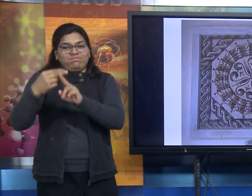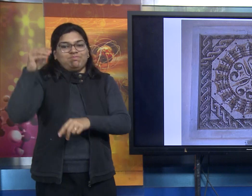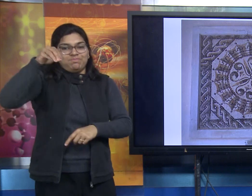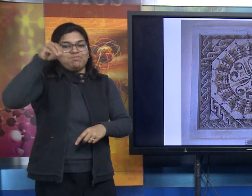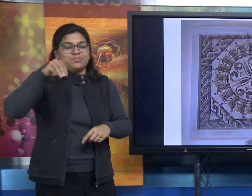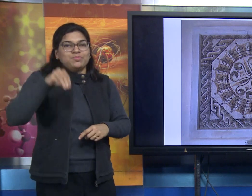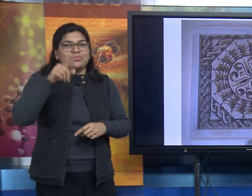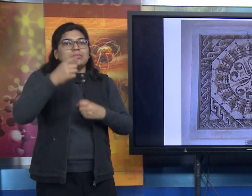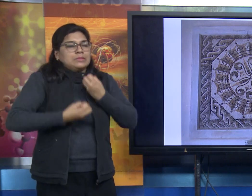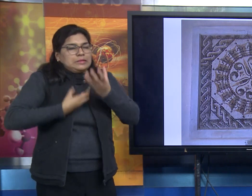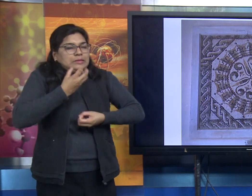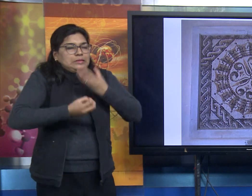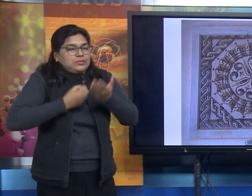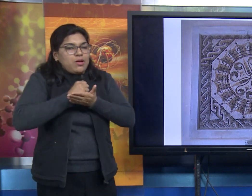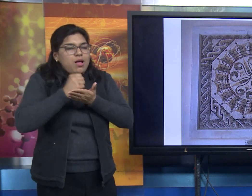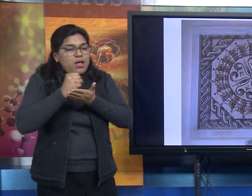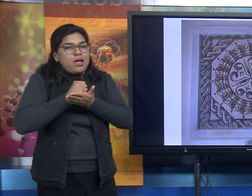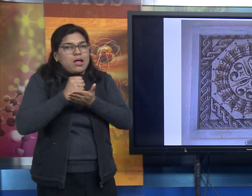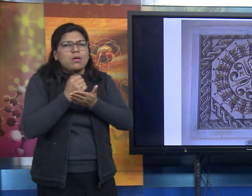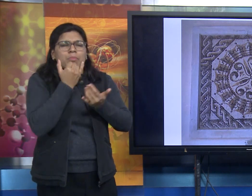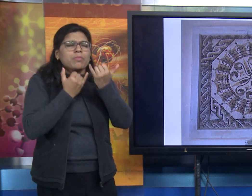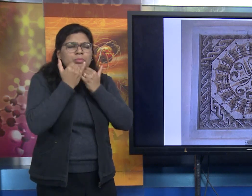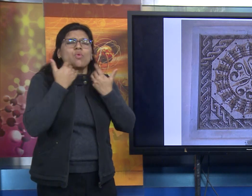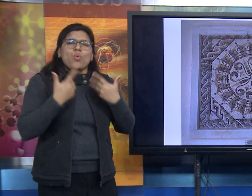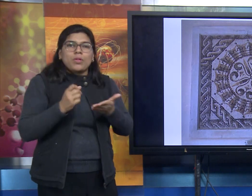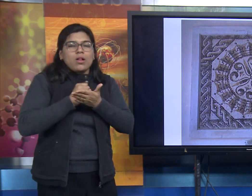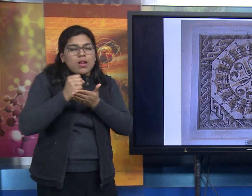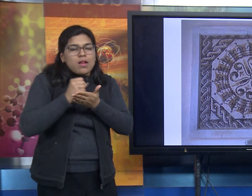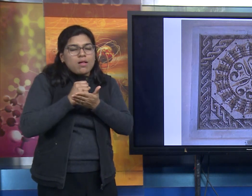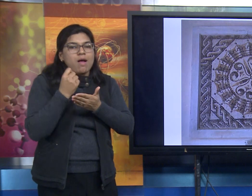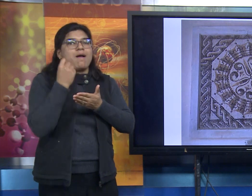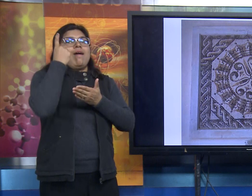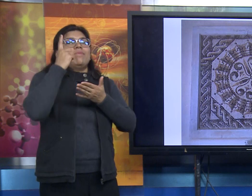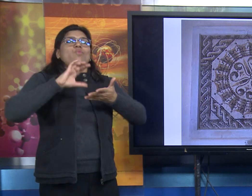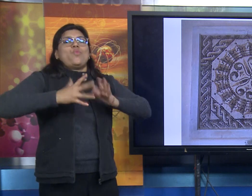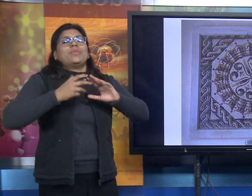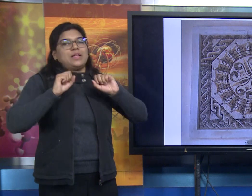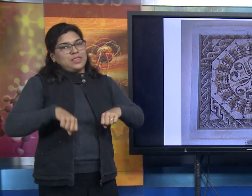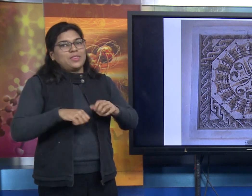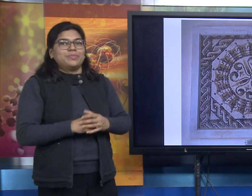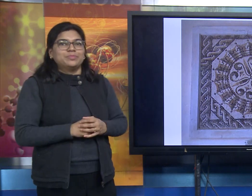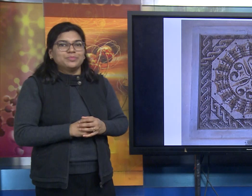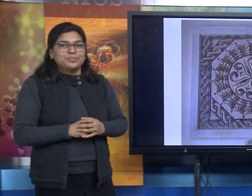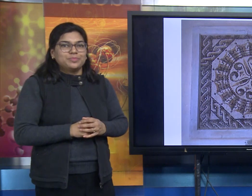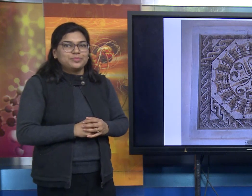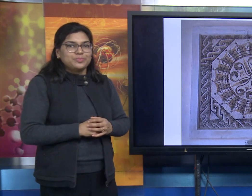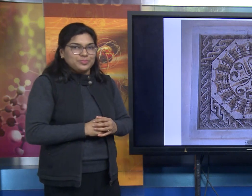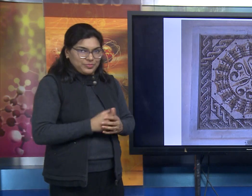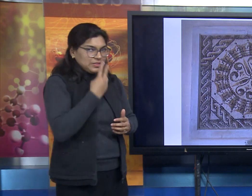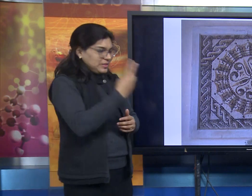and then write the name yourself. How many lines are there and what is the name? You can make mistake. It doesn't